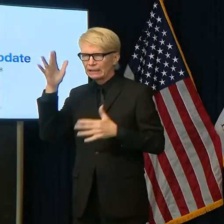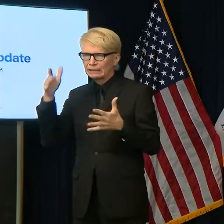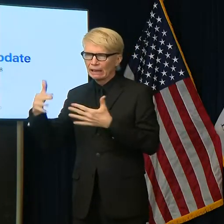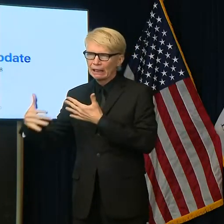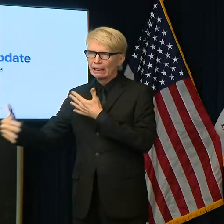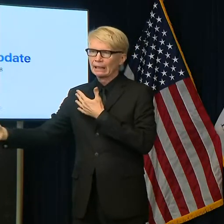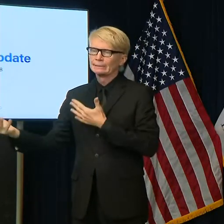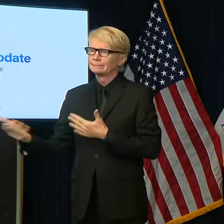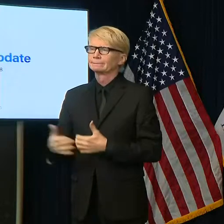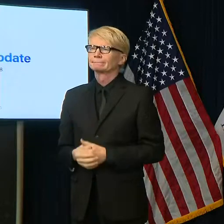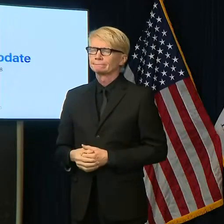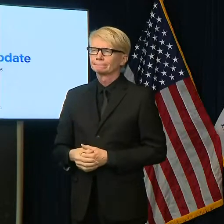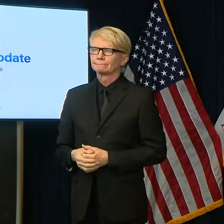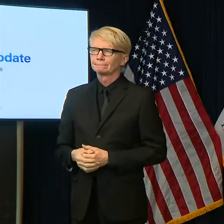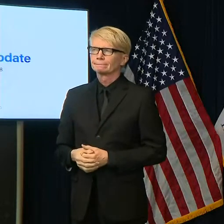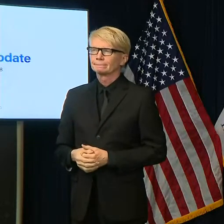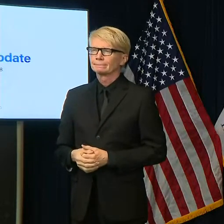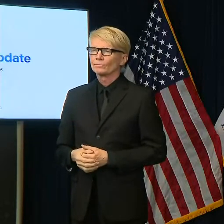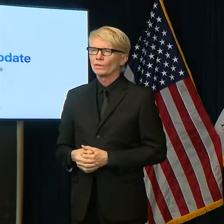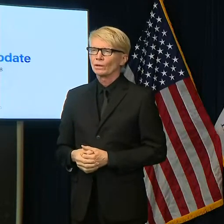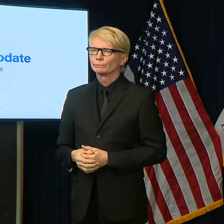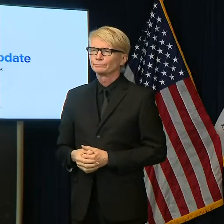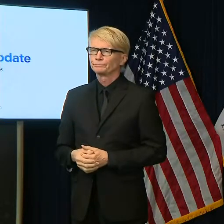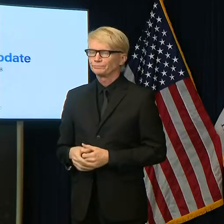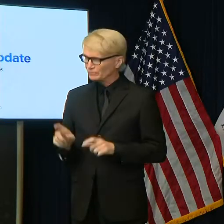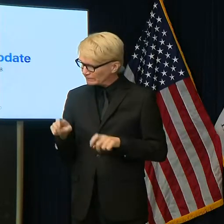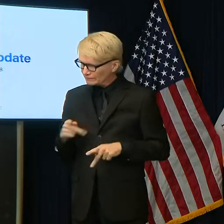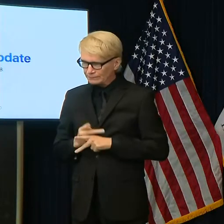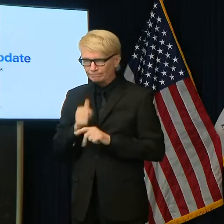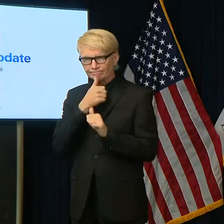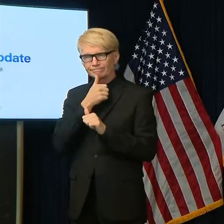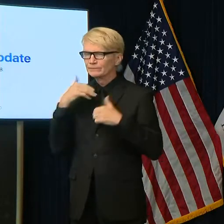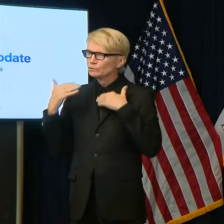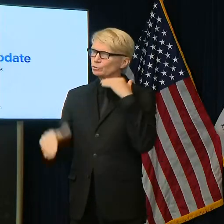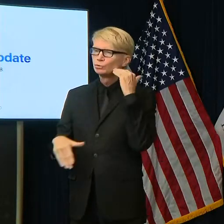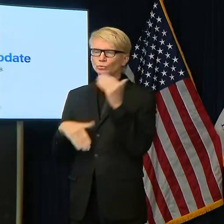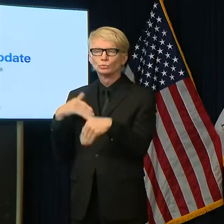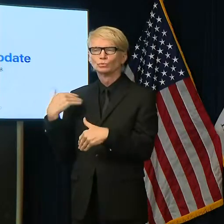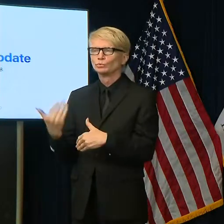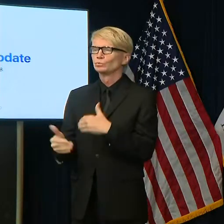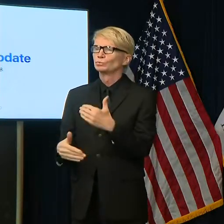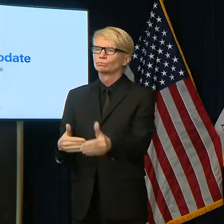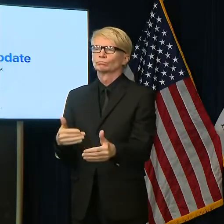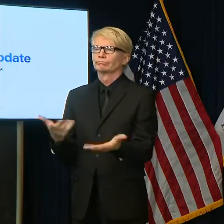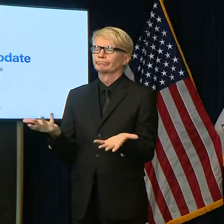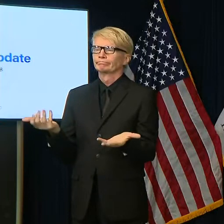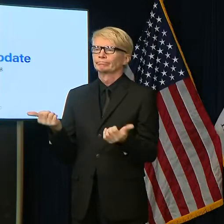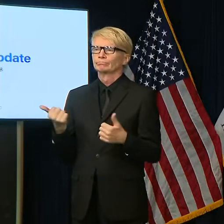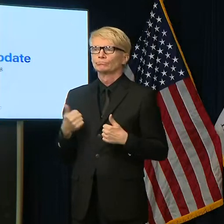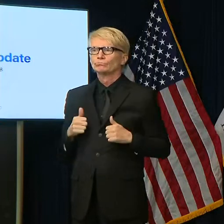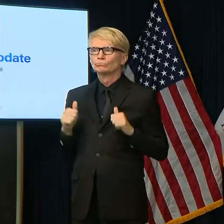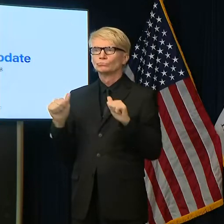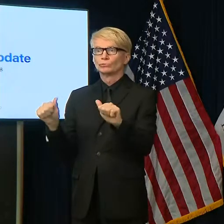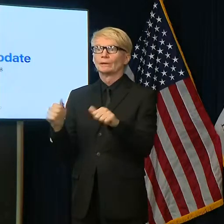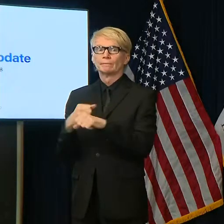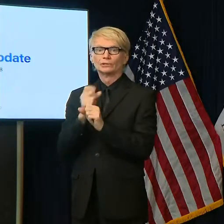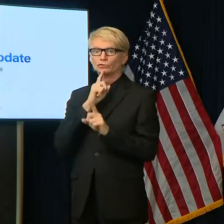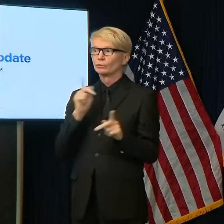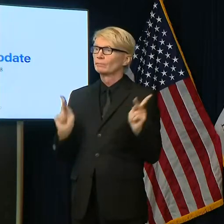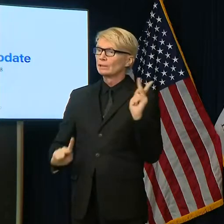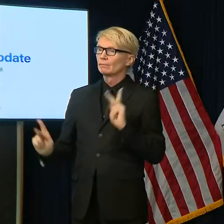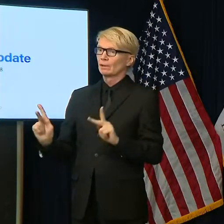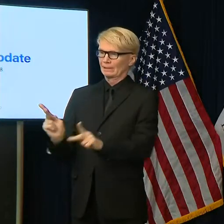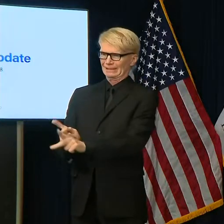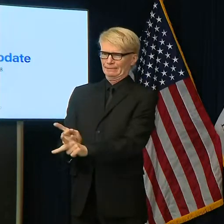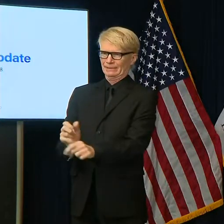But we have to, keep going. We have to make sure that people do as much as we can to